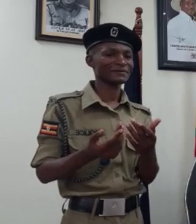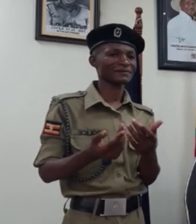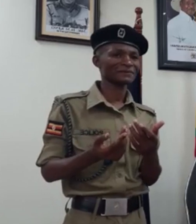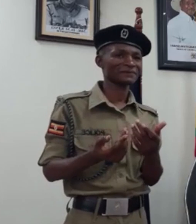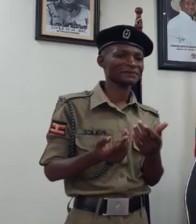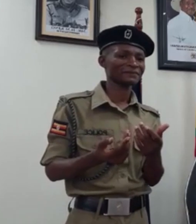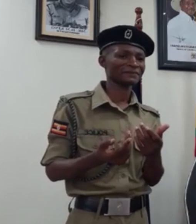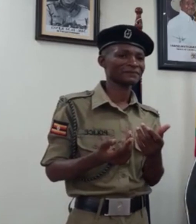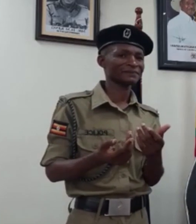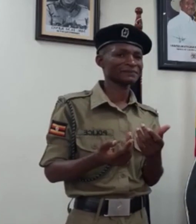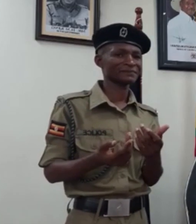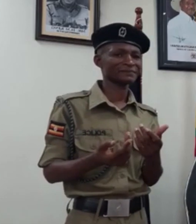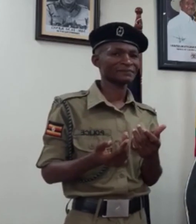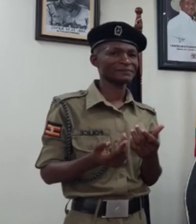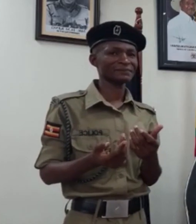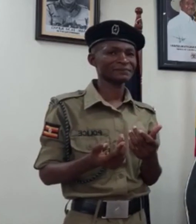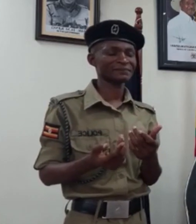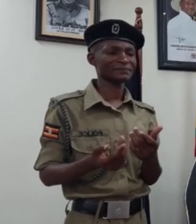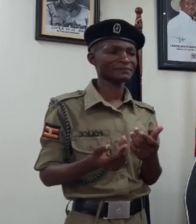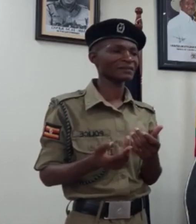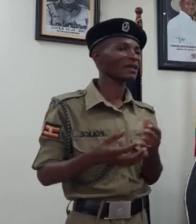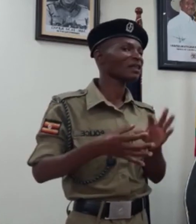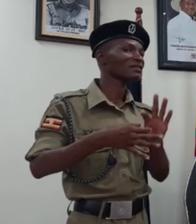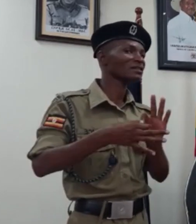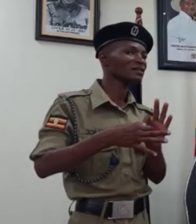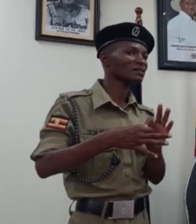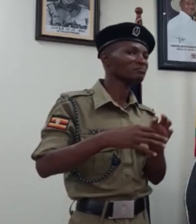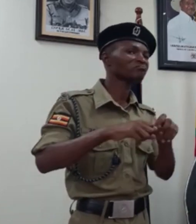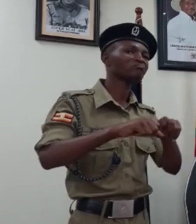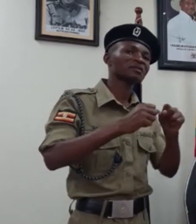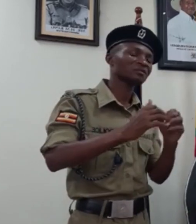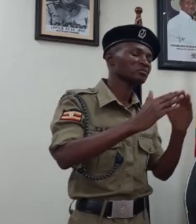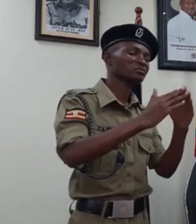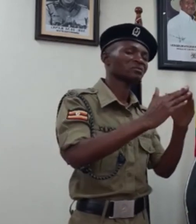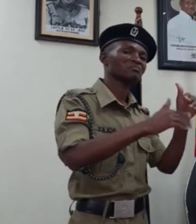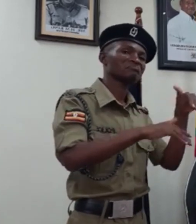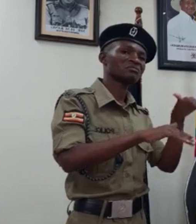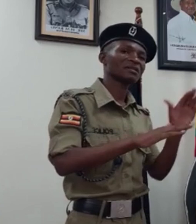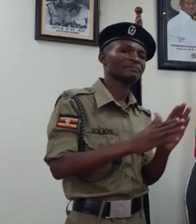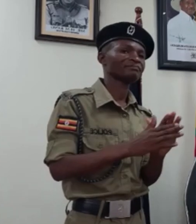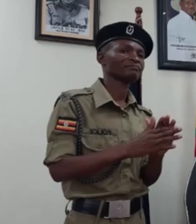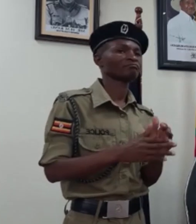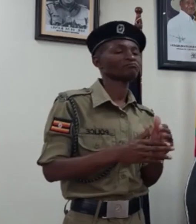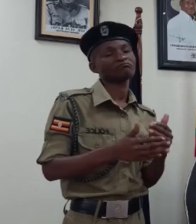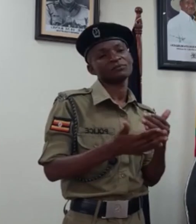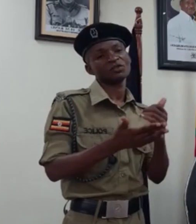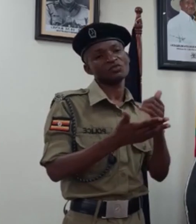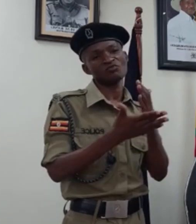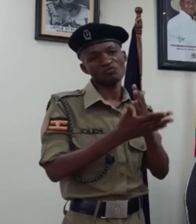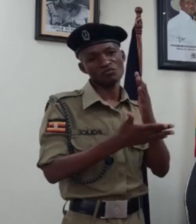start bringing in other issues. There is no connection between the injury that he sustained